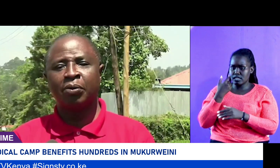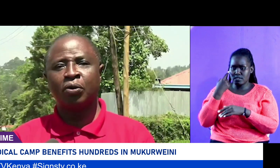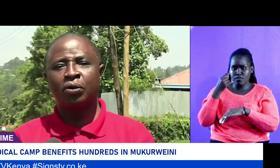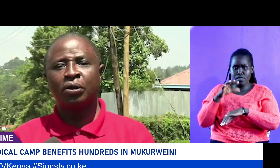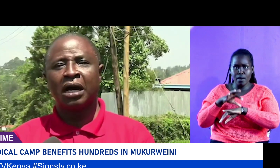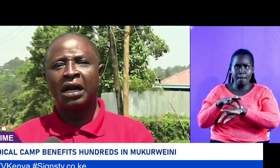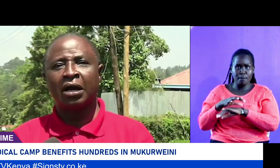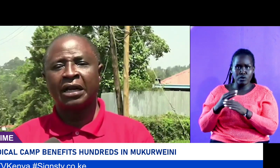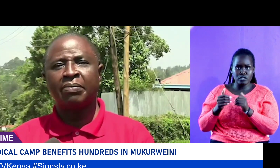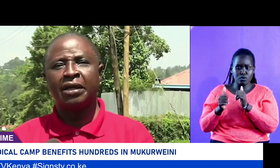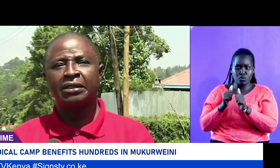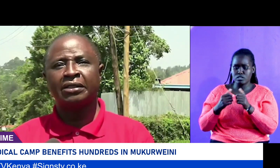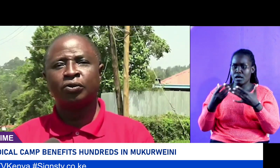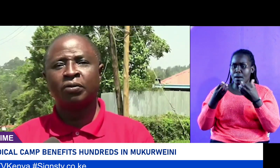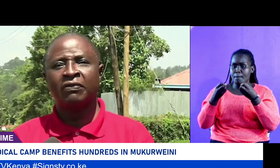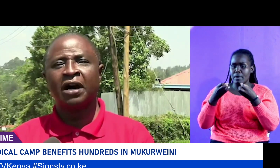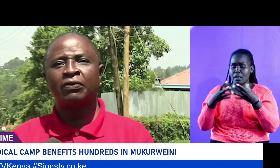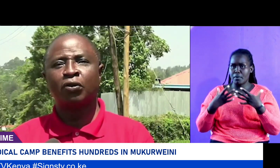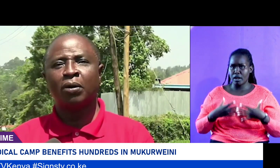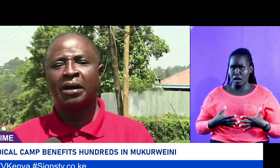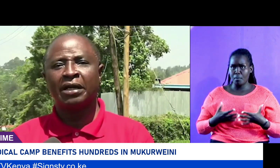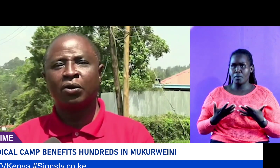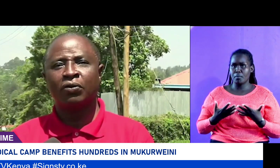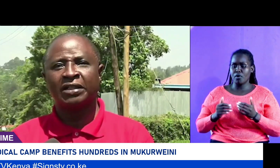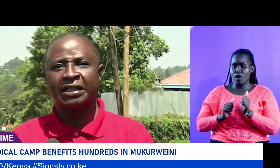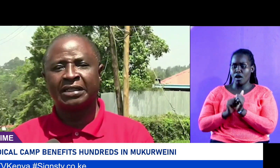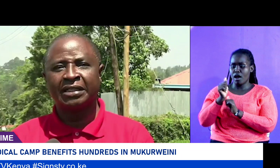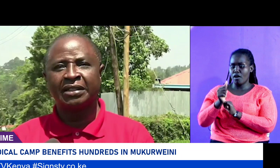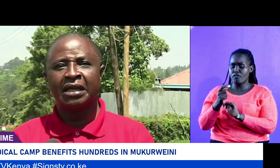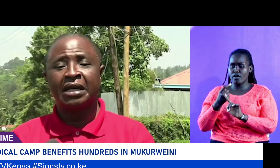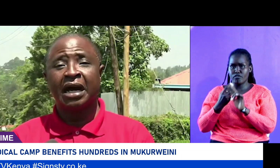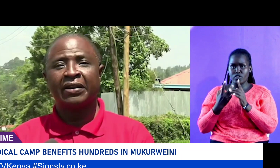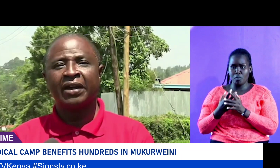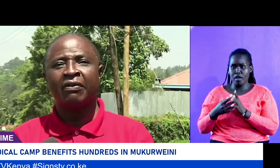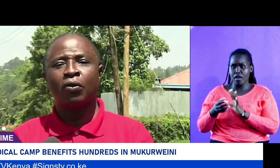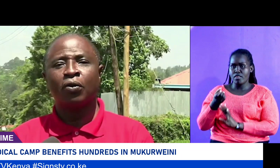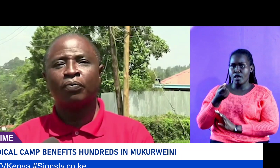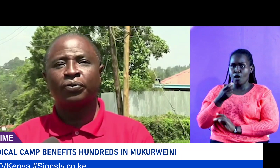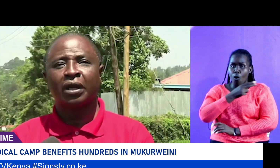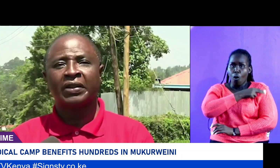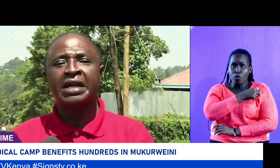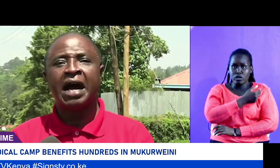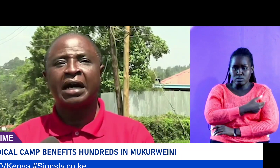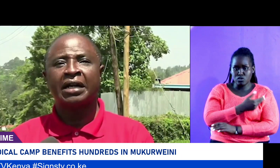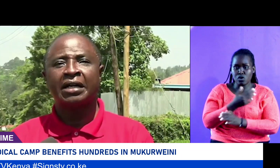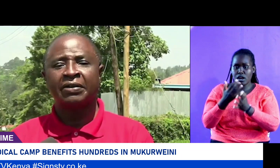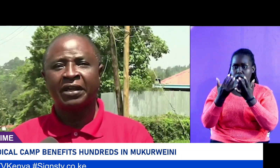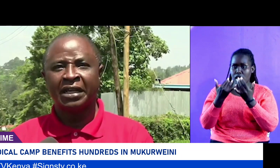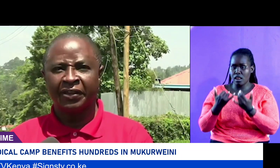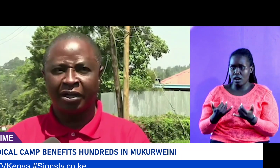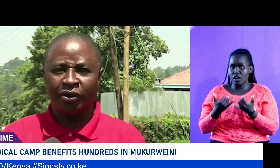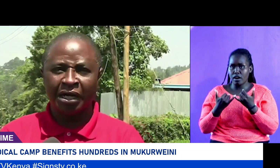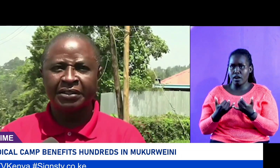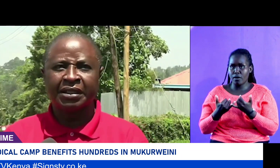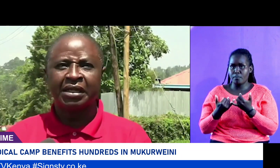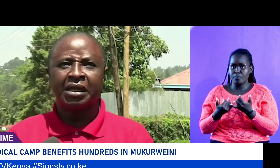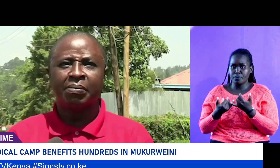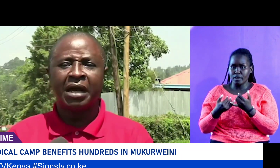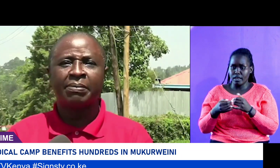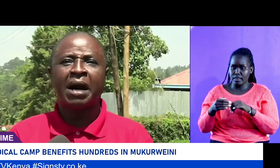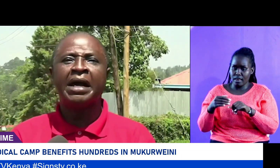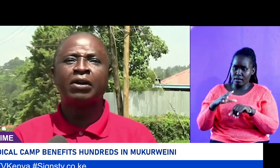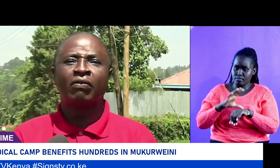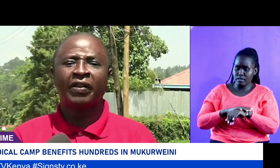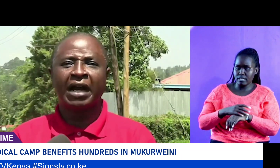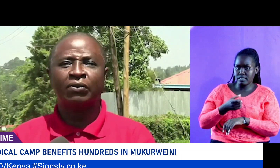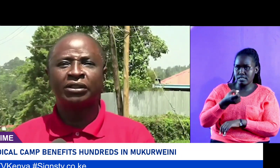many people are claiming to be far from medical facilities, and therefore they are refilling their drugs